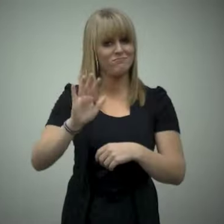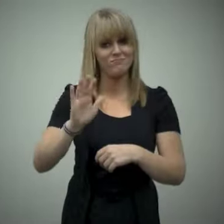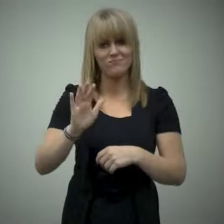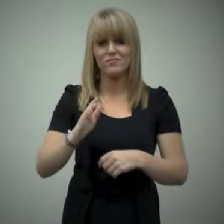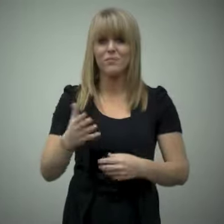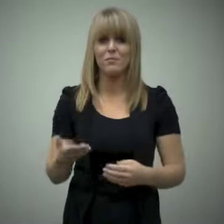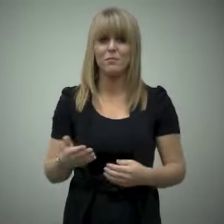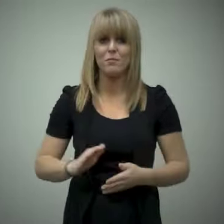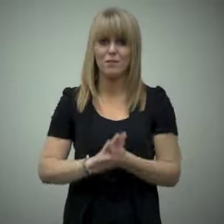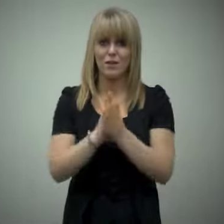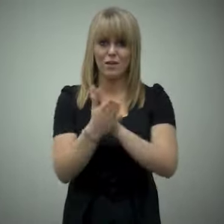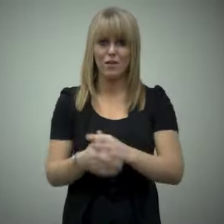weight.